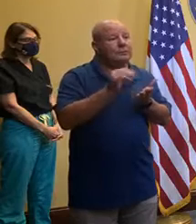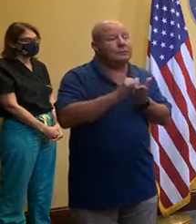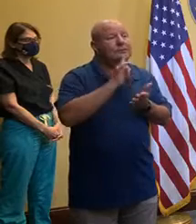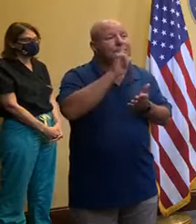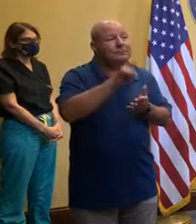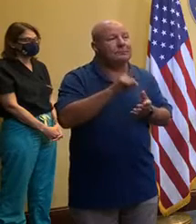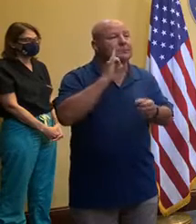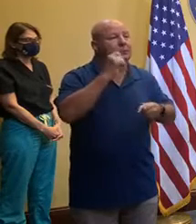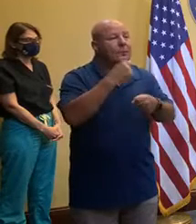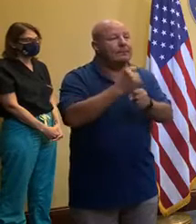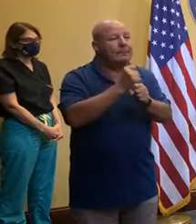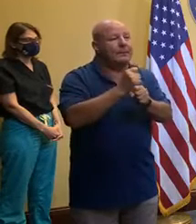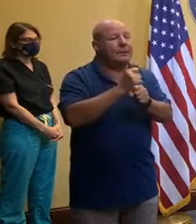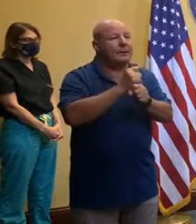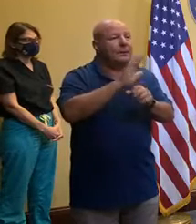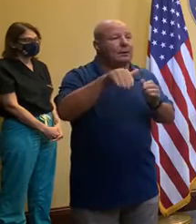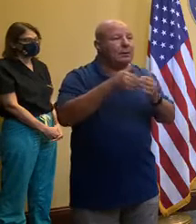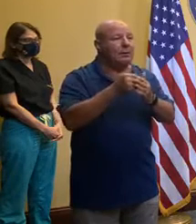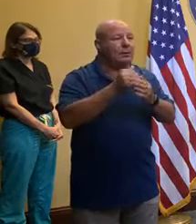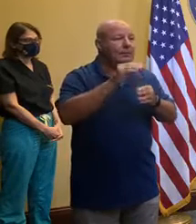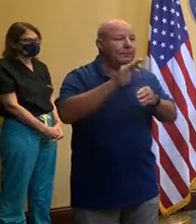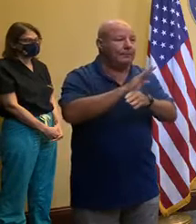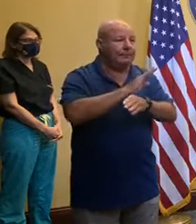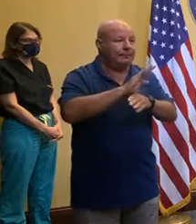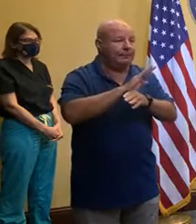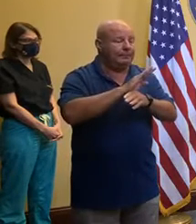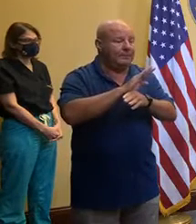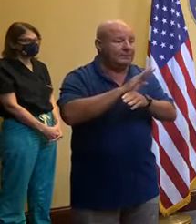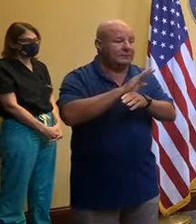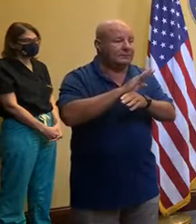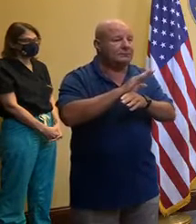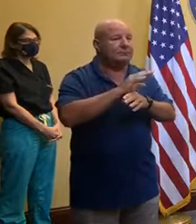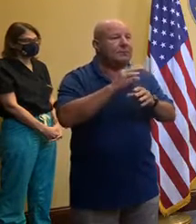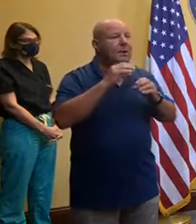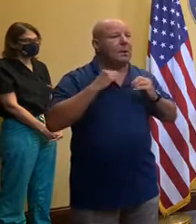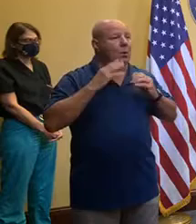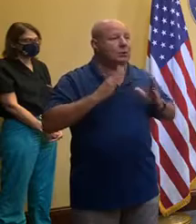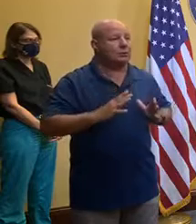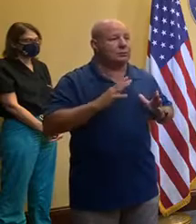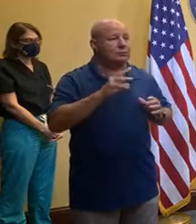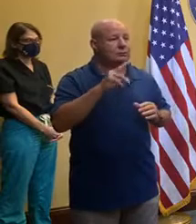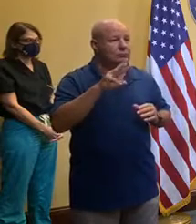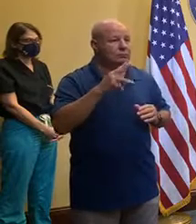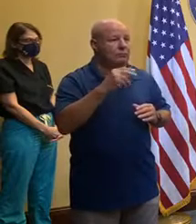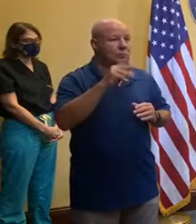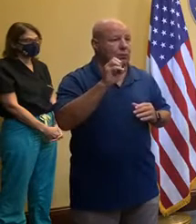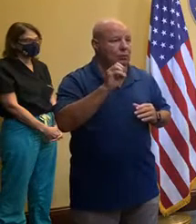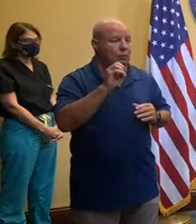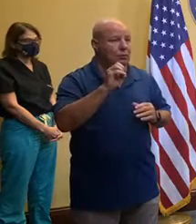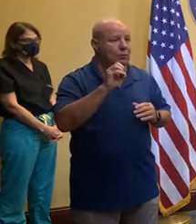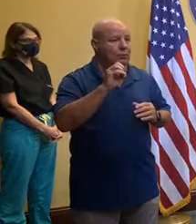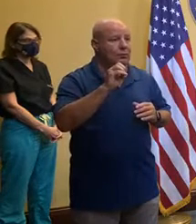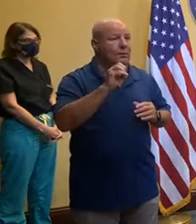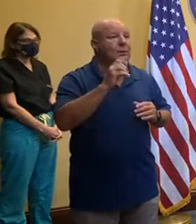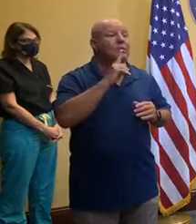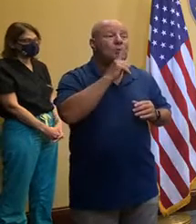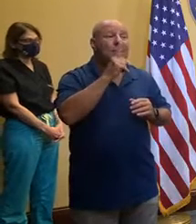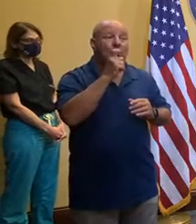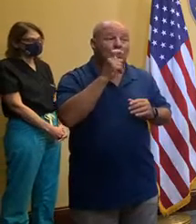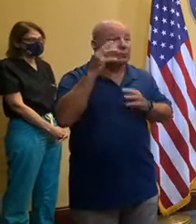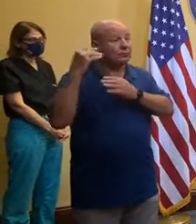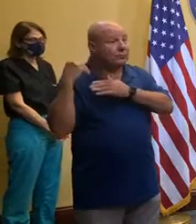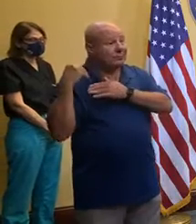of our business owners whole, and they should be made whole, rests really at the feet of the federal